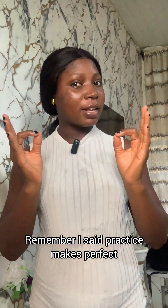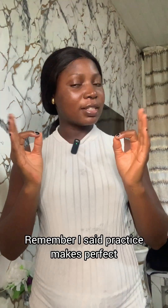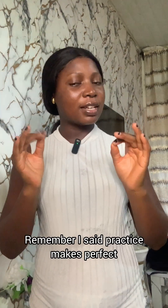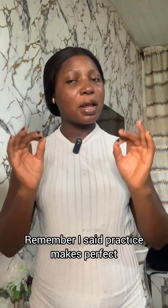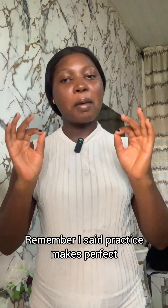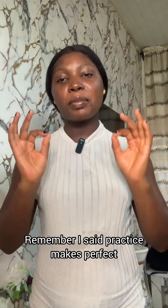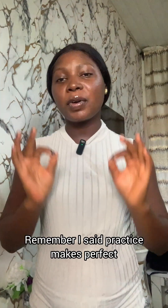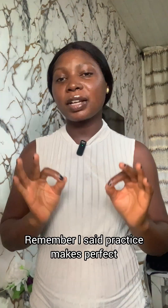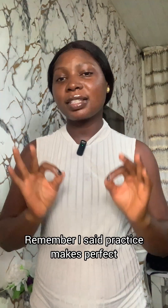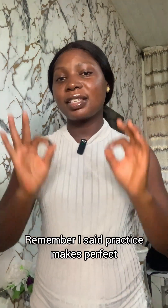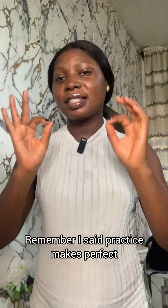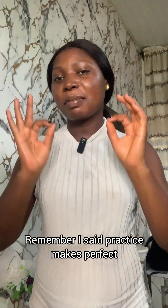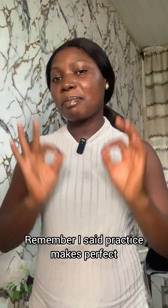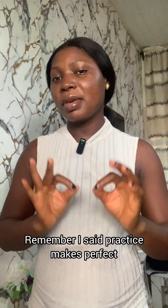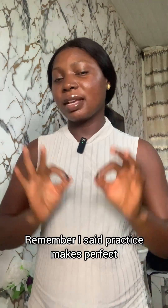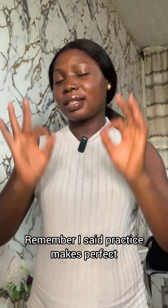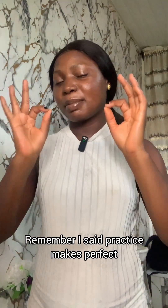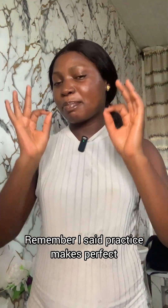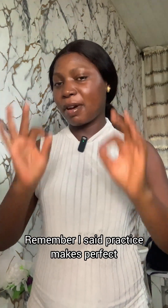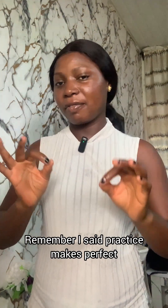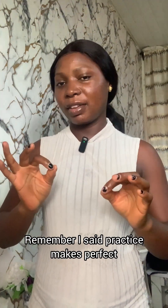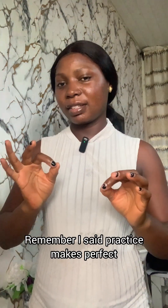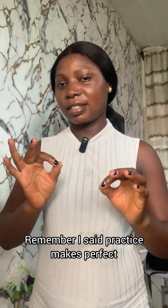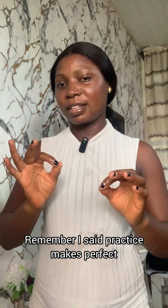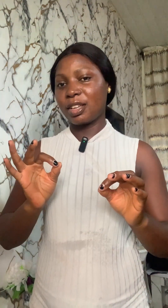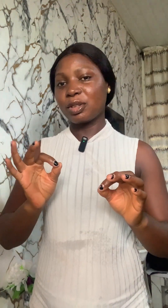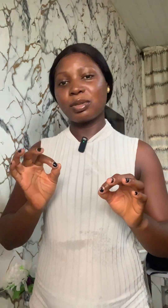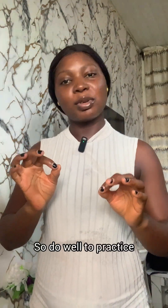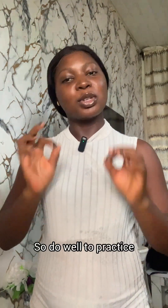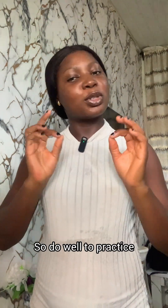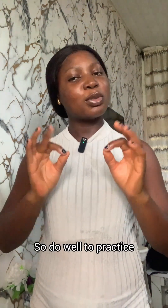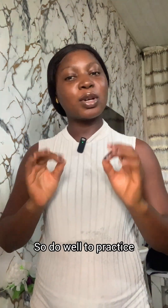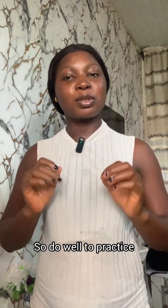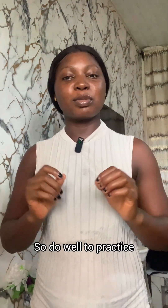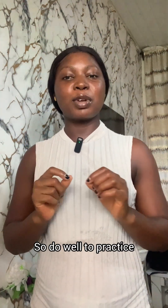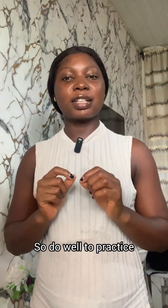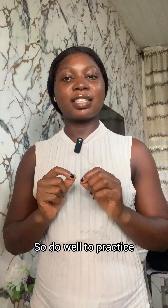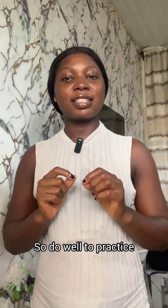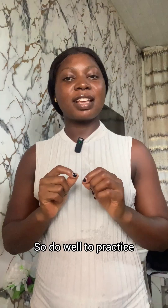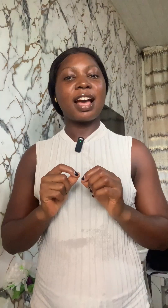said practice makes perfect. So do well to practice,